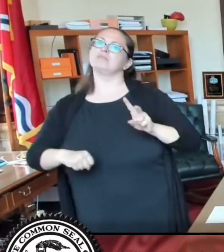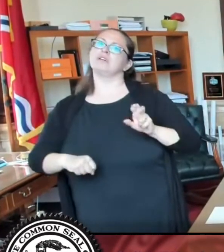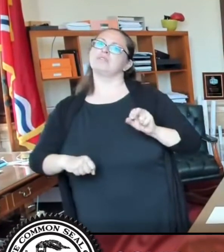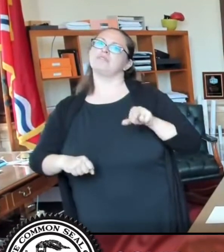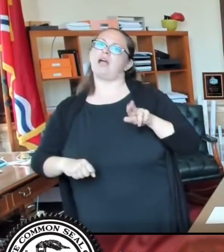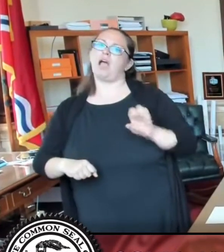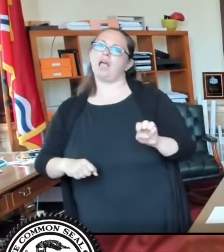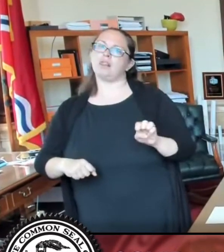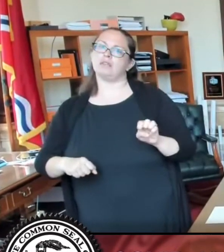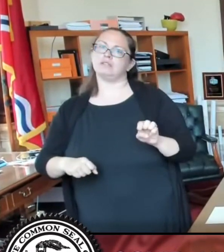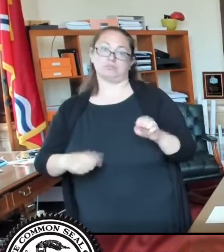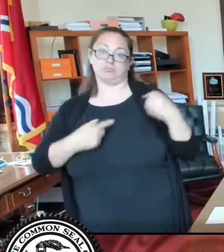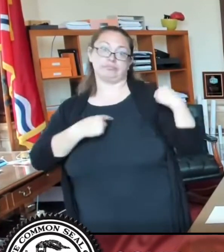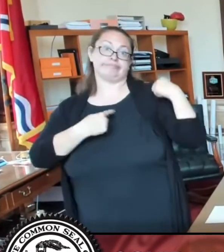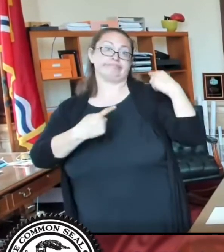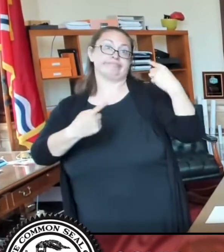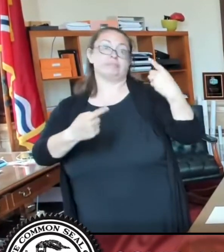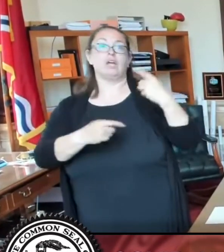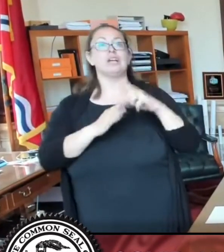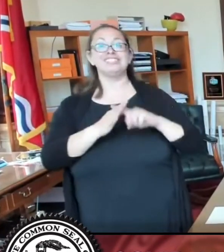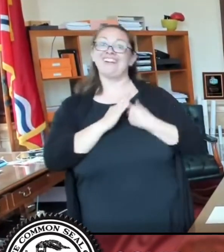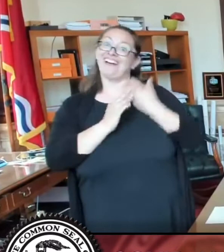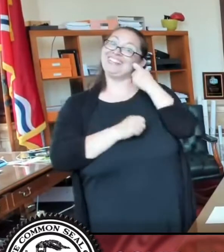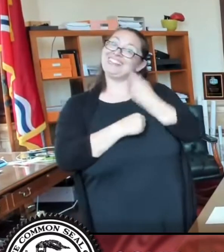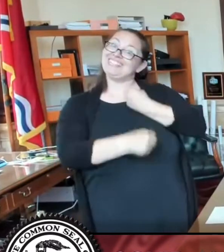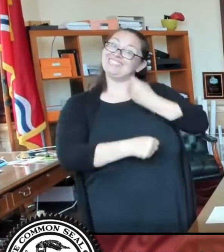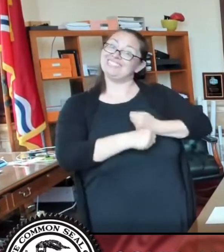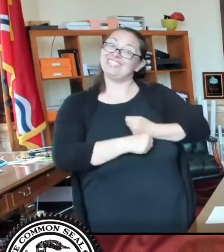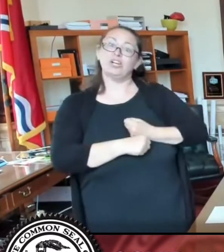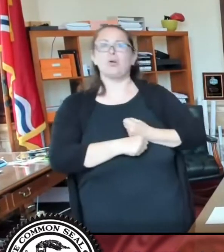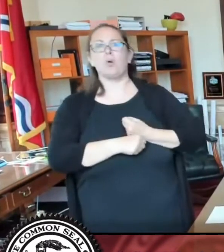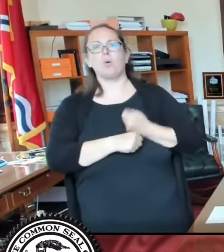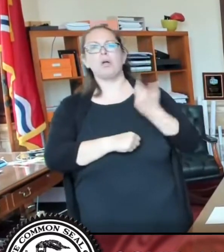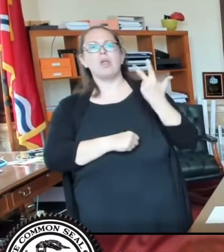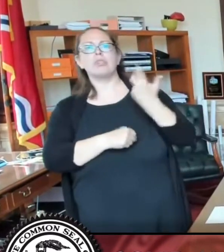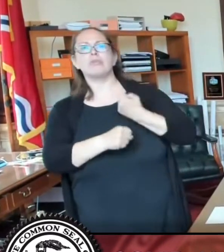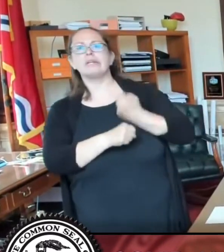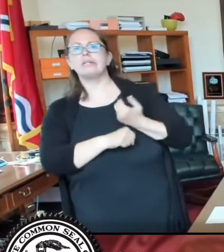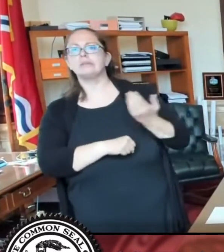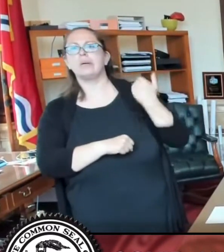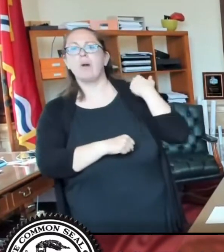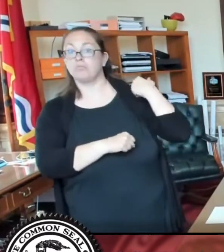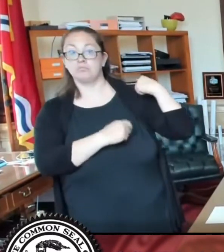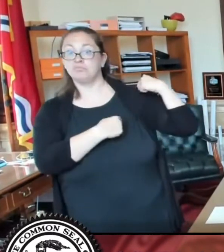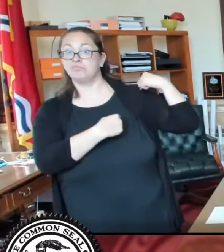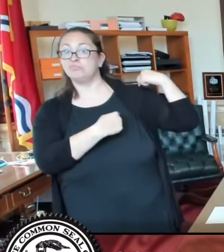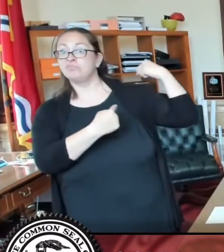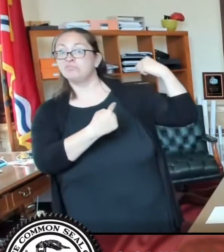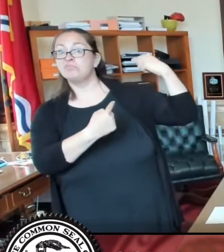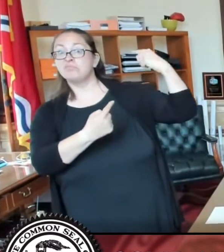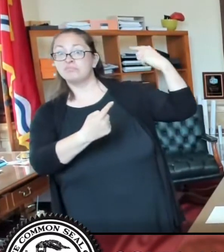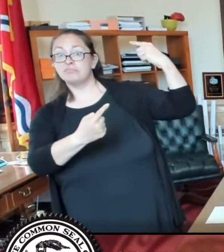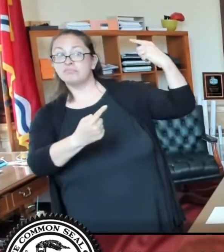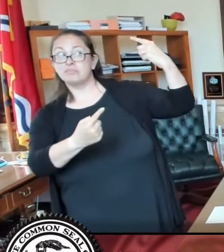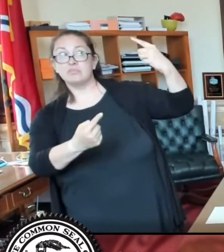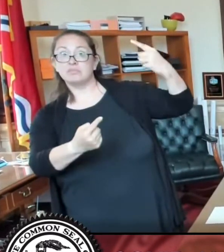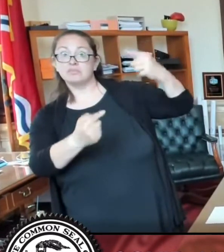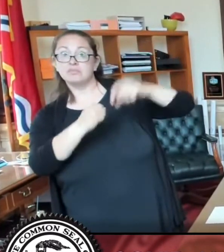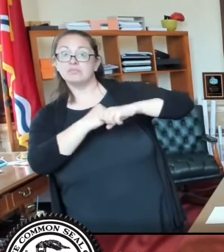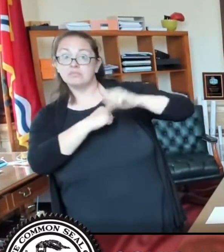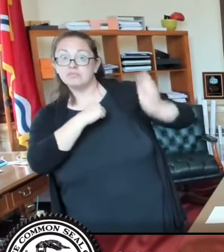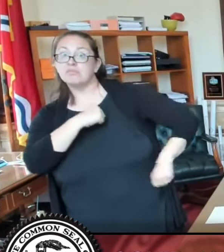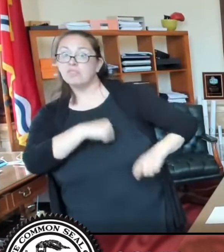sustained. It didn't start this year, didn't start 3 years ago, it's been going on for a considerable amount of